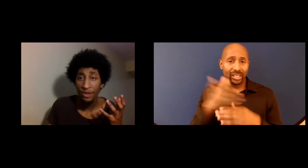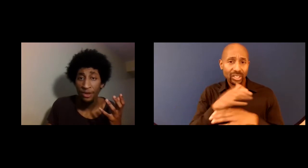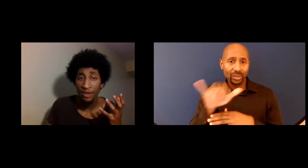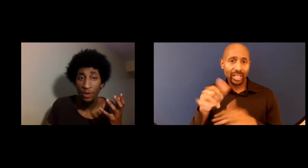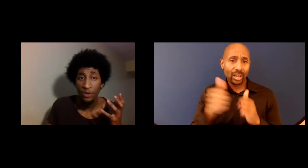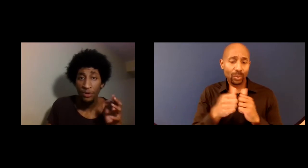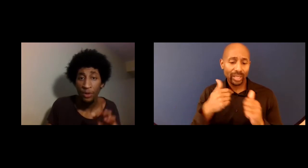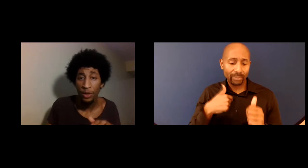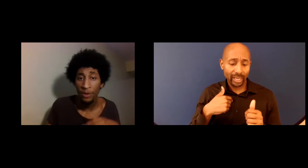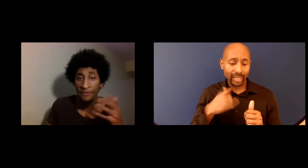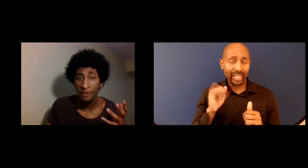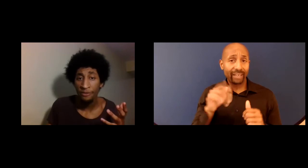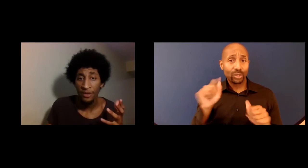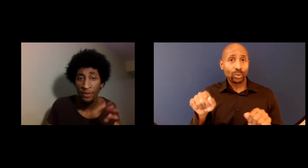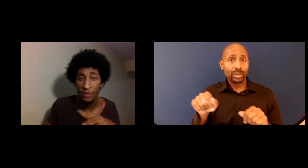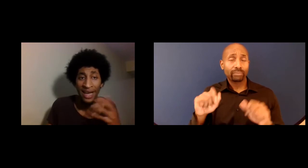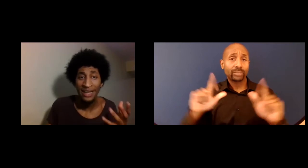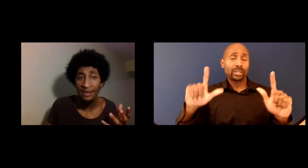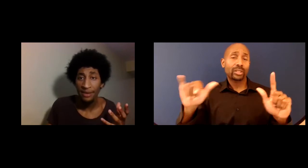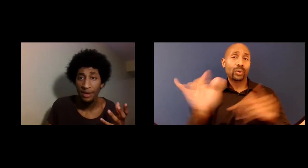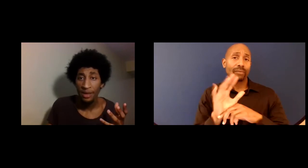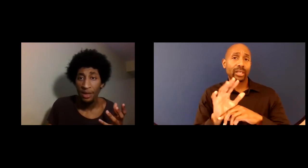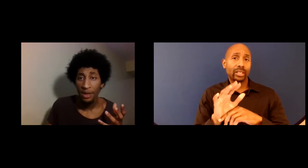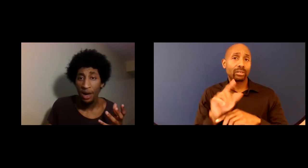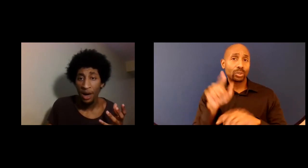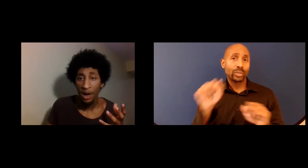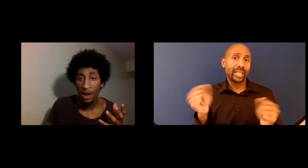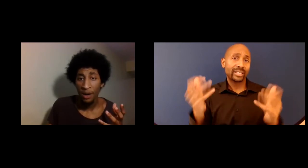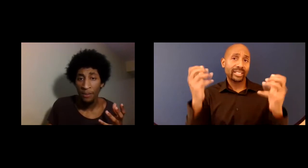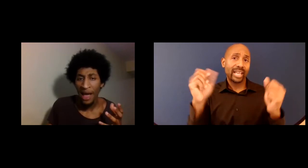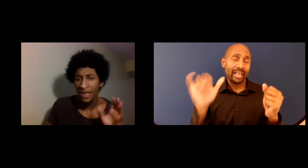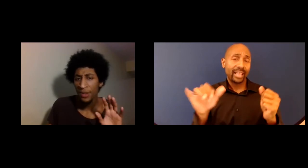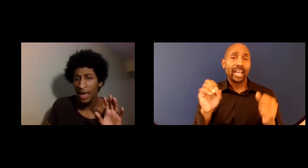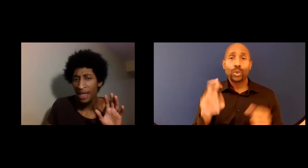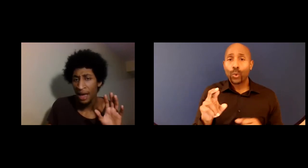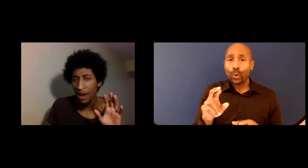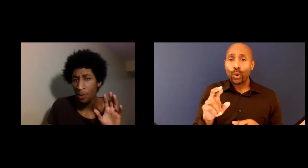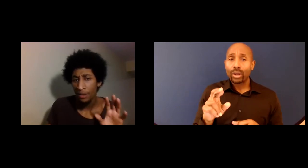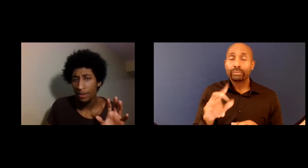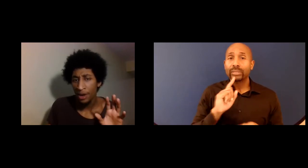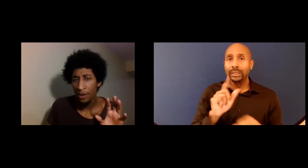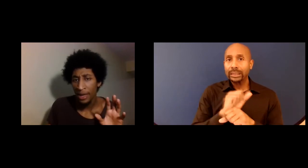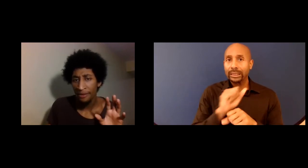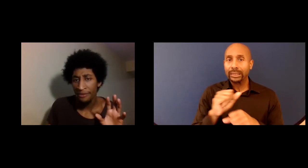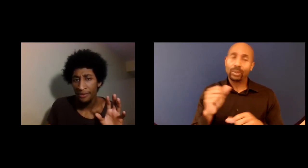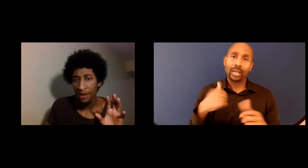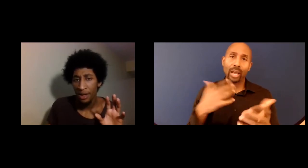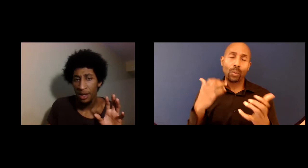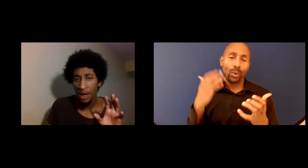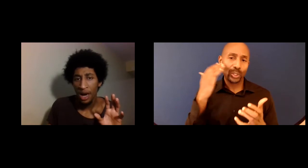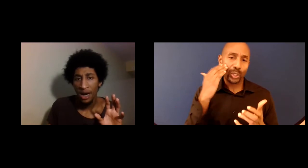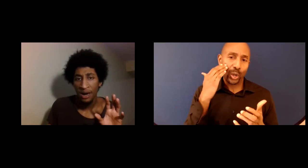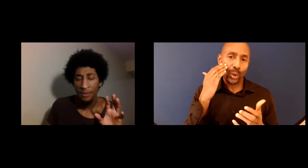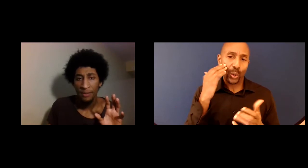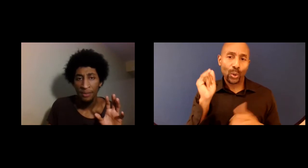video at your disposal, you can feel free to sign it. Actually, I want to know if